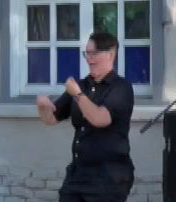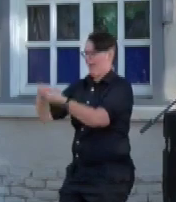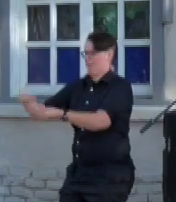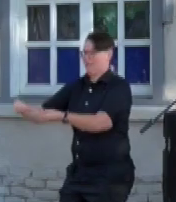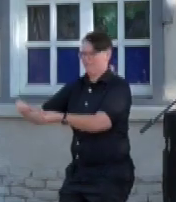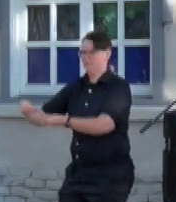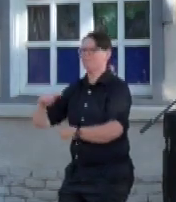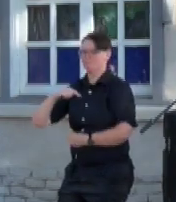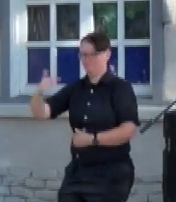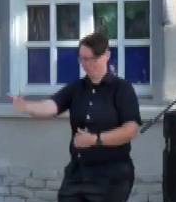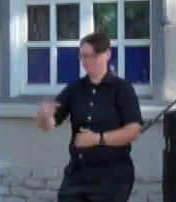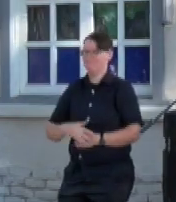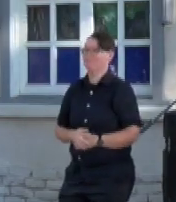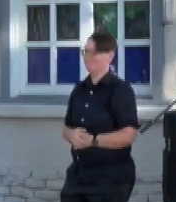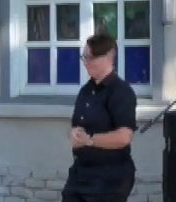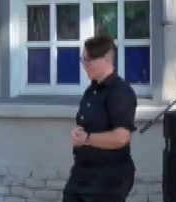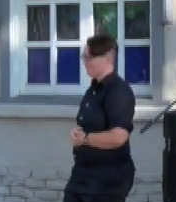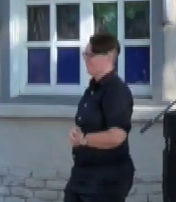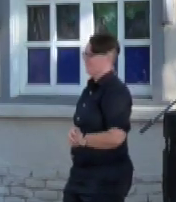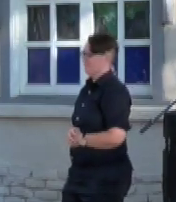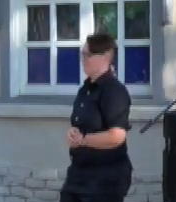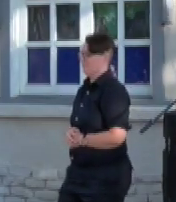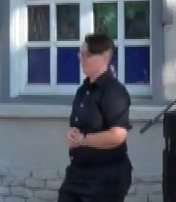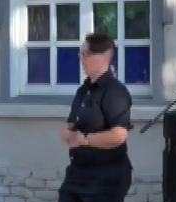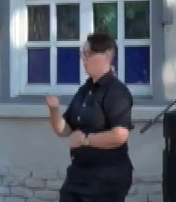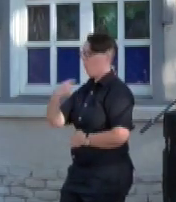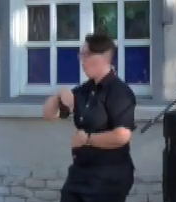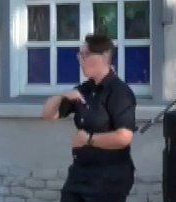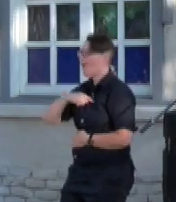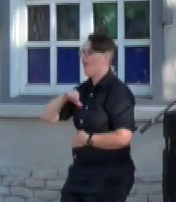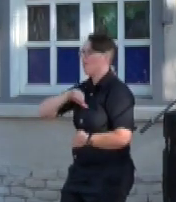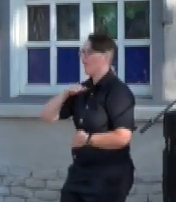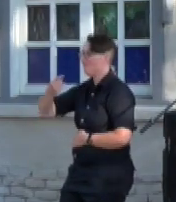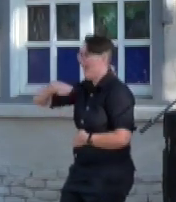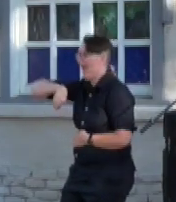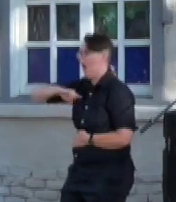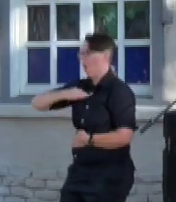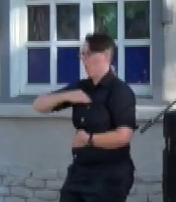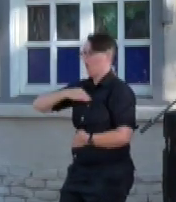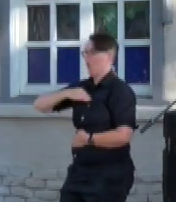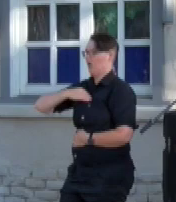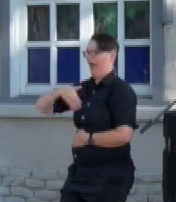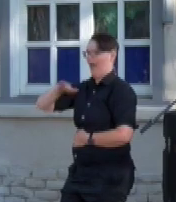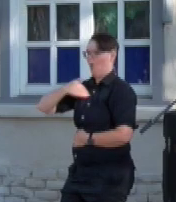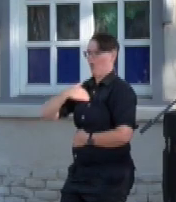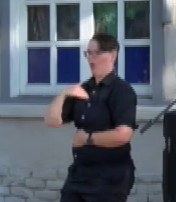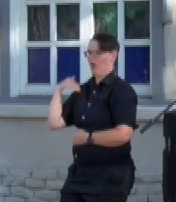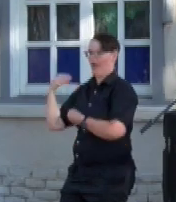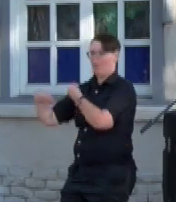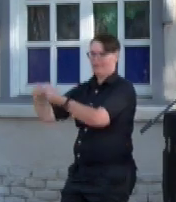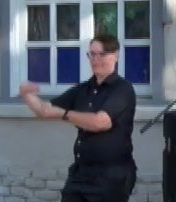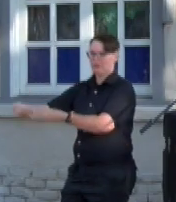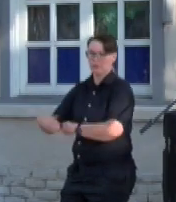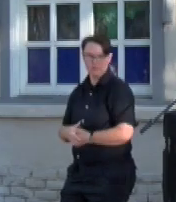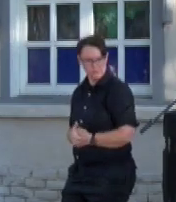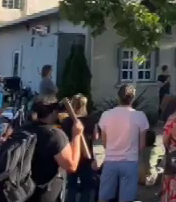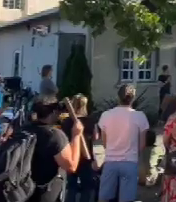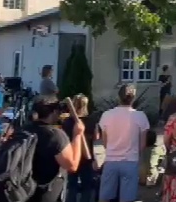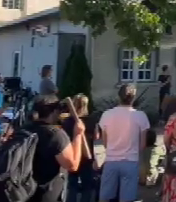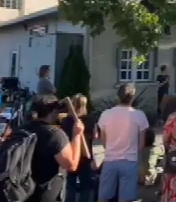am proud of my heritage. We are proud of our heritage. We are proud of our